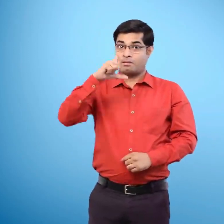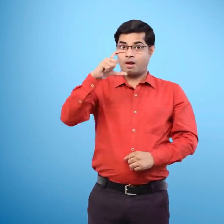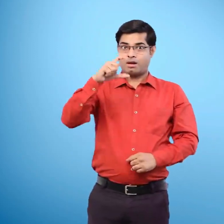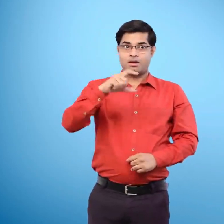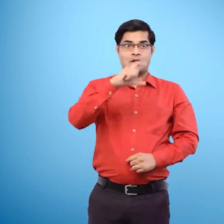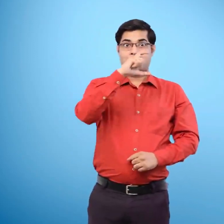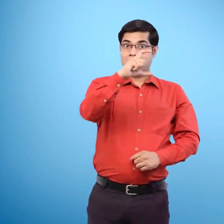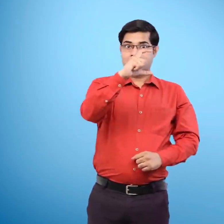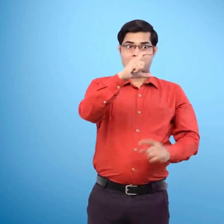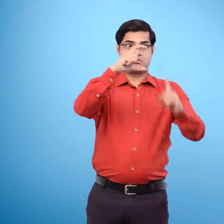Capital CD.